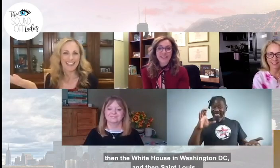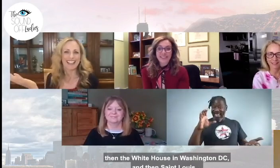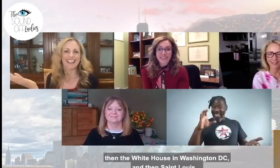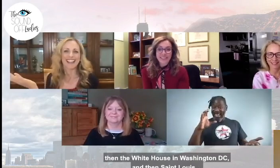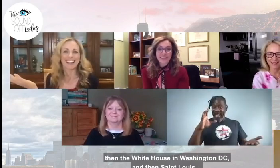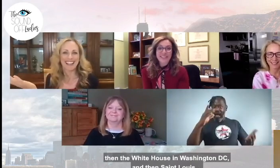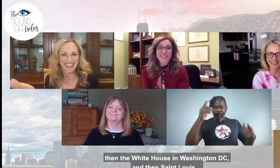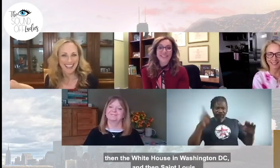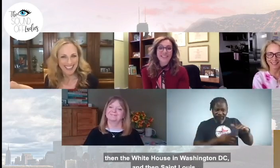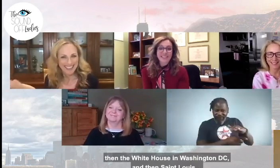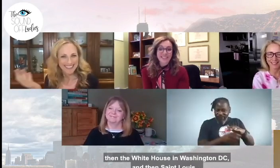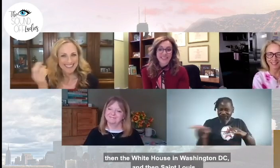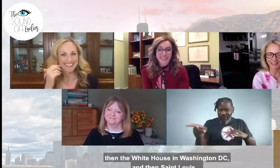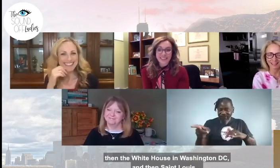Washington, D.C.,